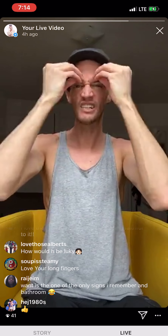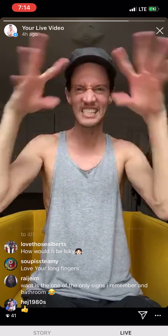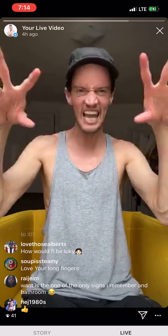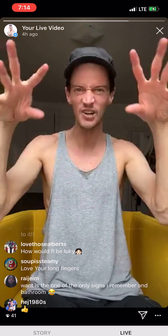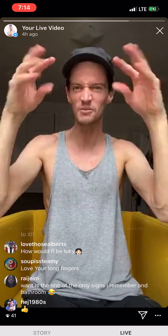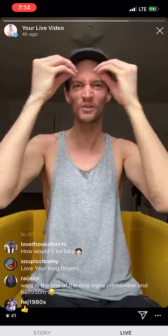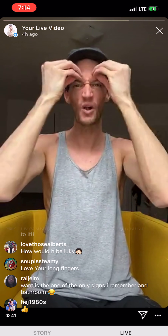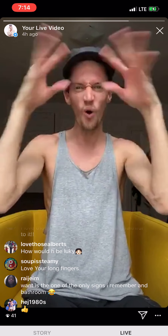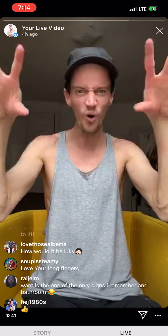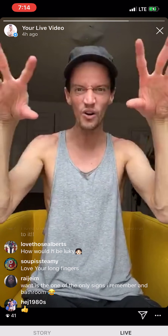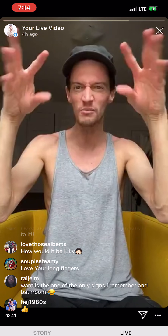terrible, horrible.